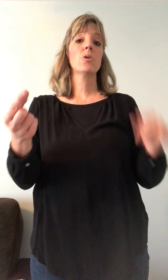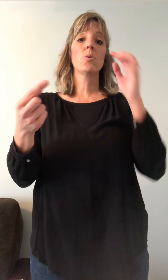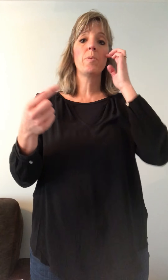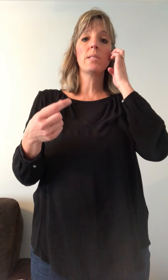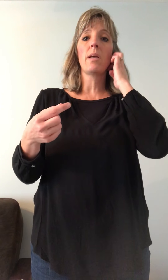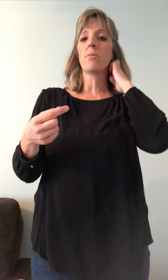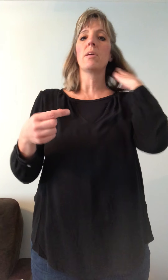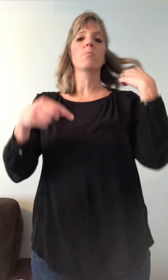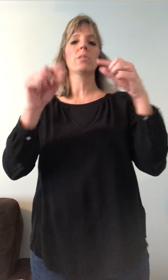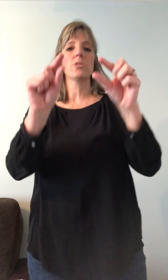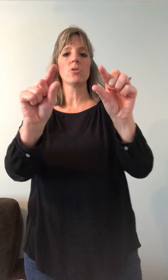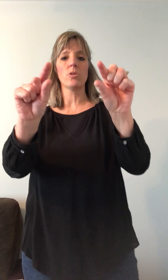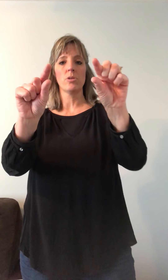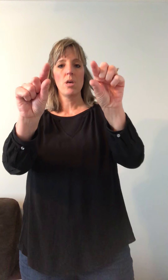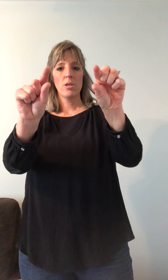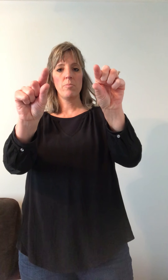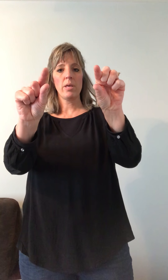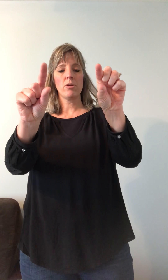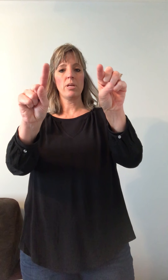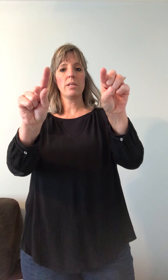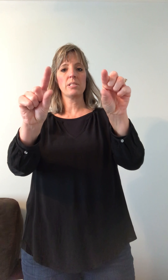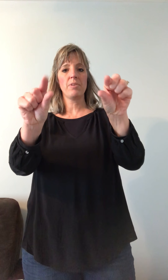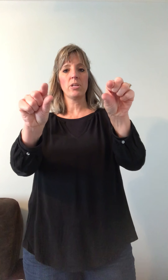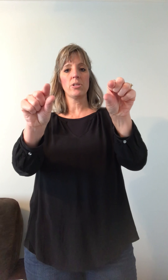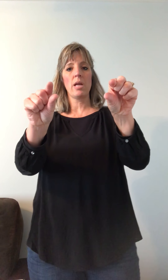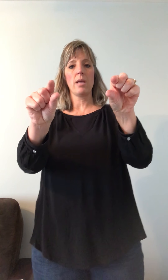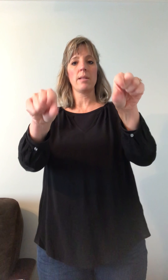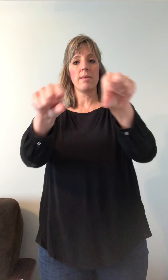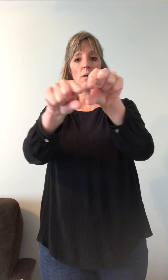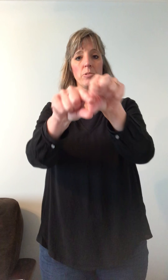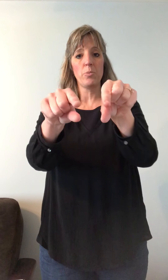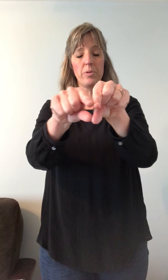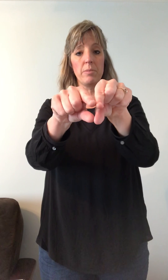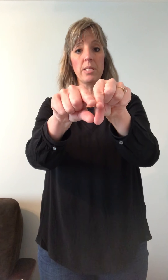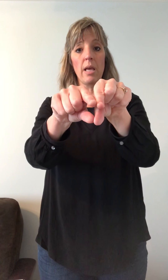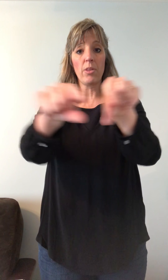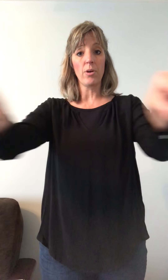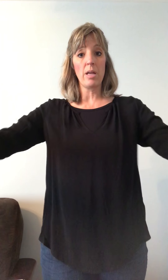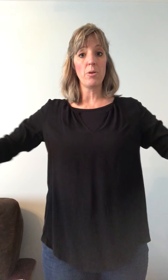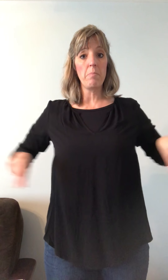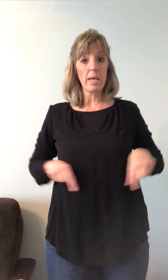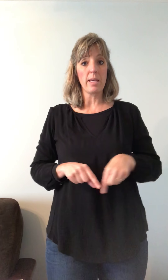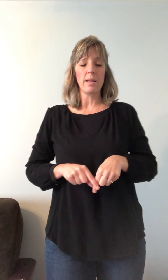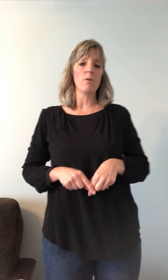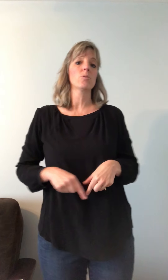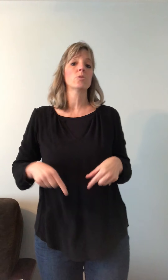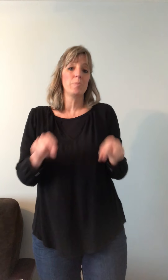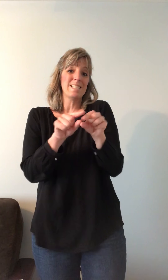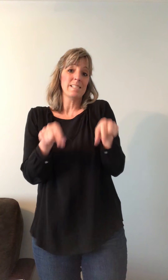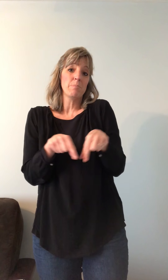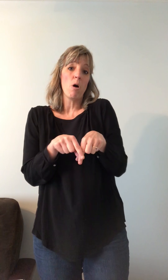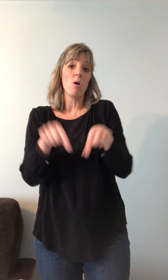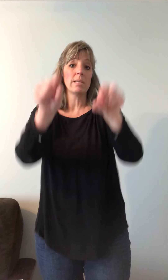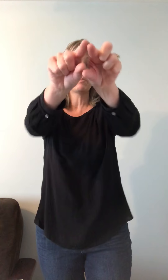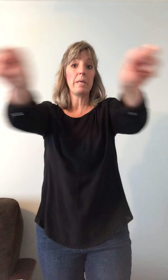hoop is another thing with the circle. You make your index finger and thumbs, you put them together and you make it. Now, hula hoop is not small, it's